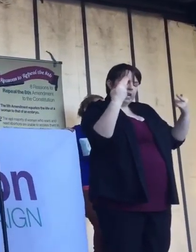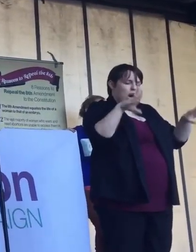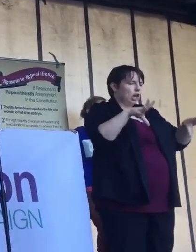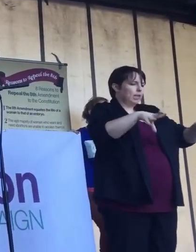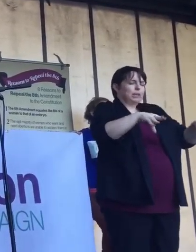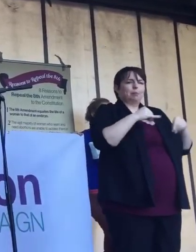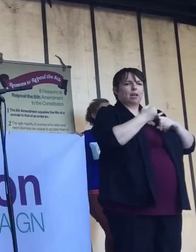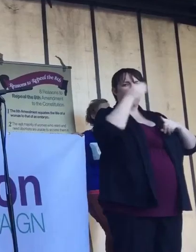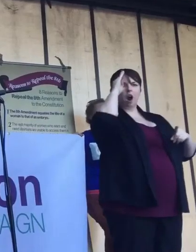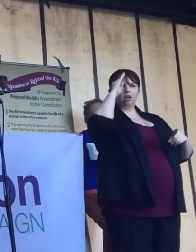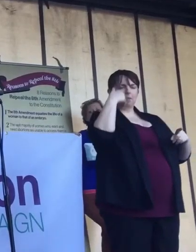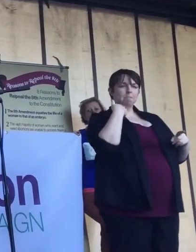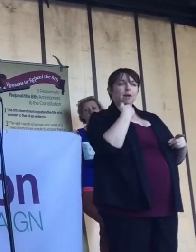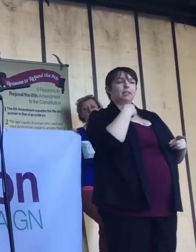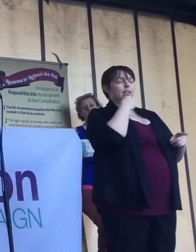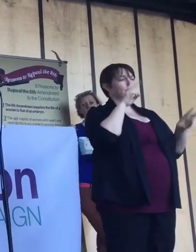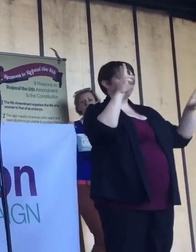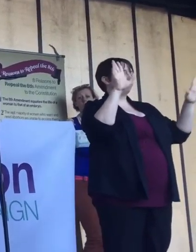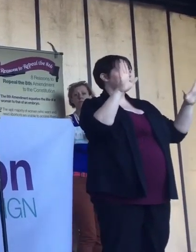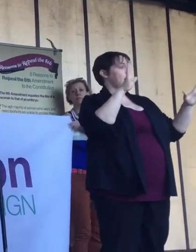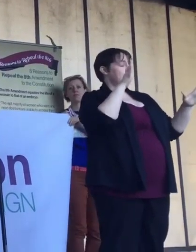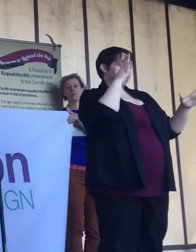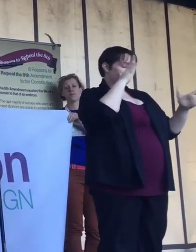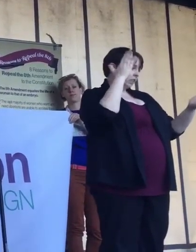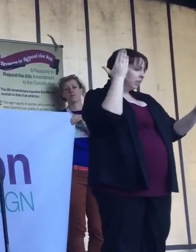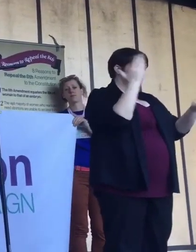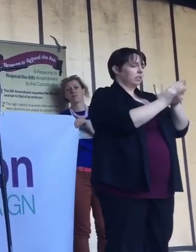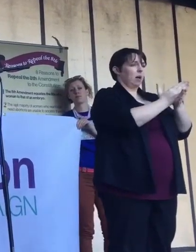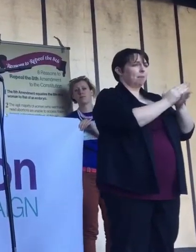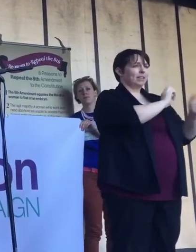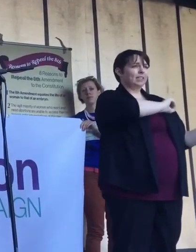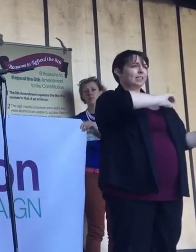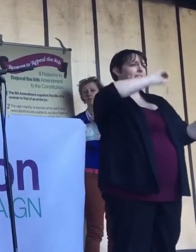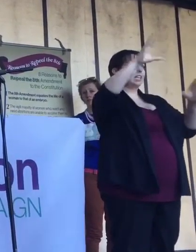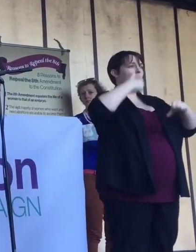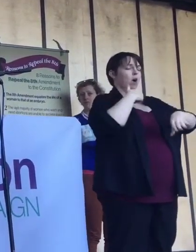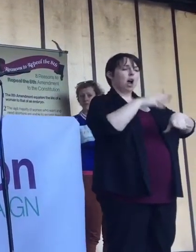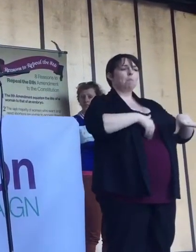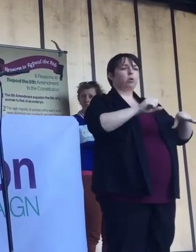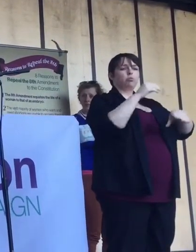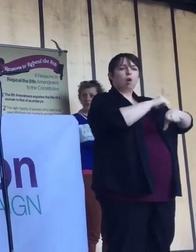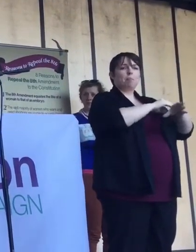And we say, let's stop exporting our abortion problem now.